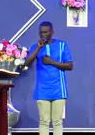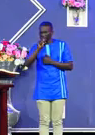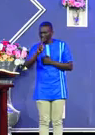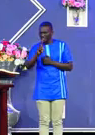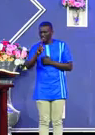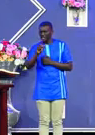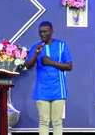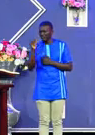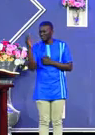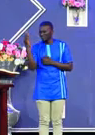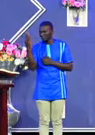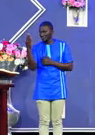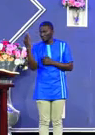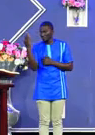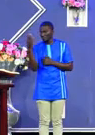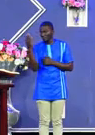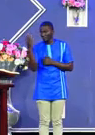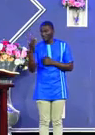Now